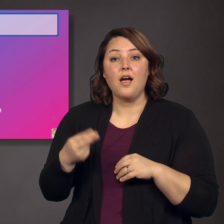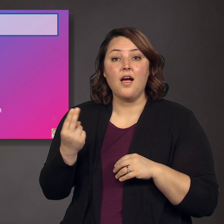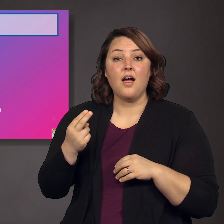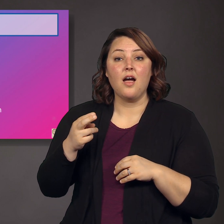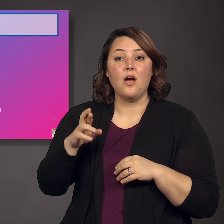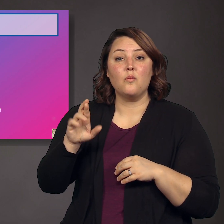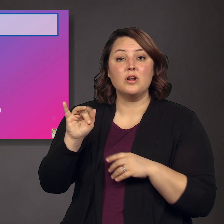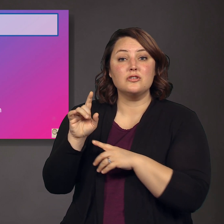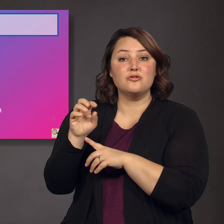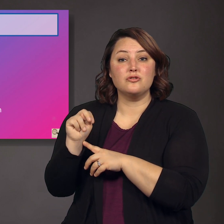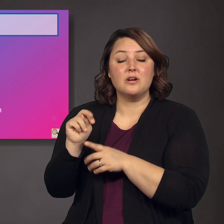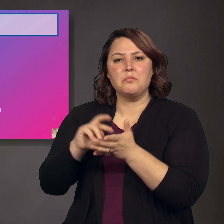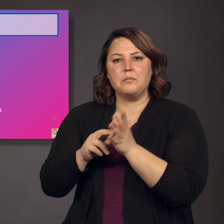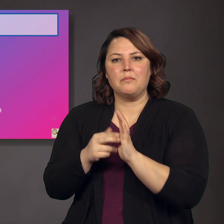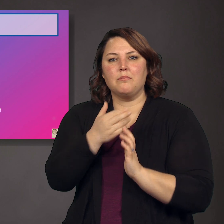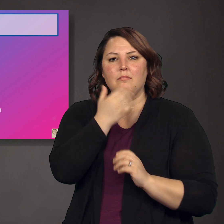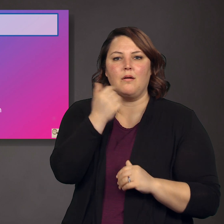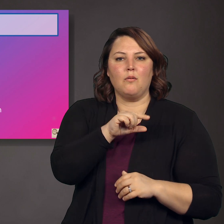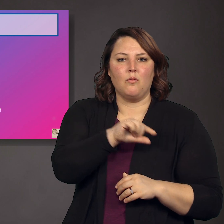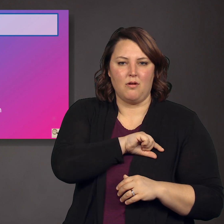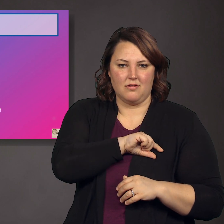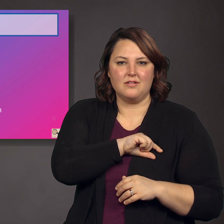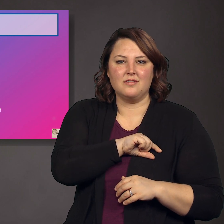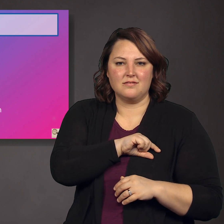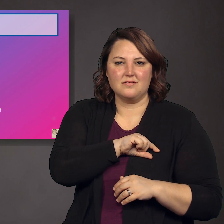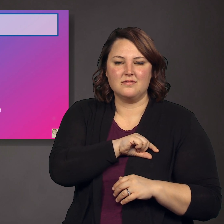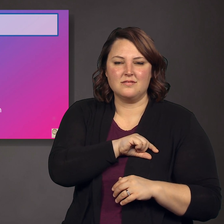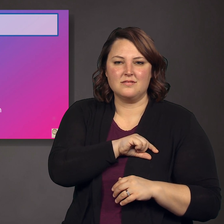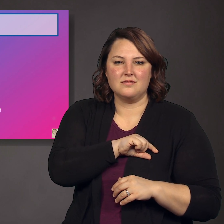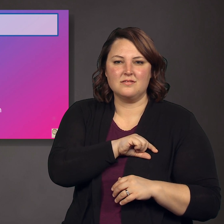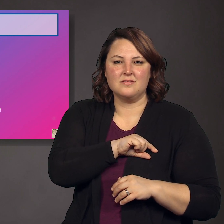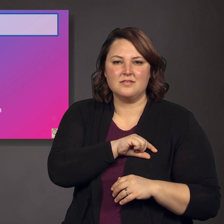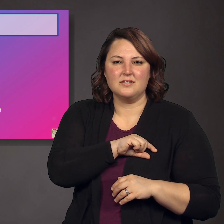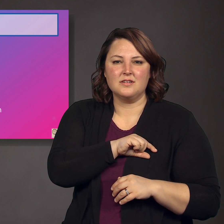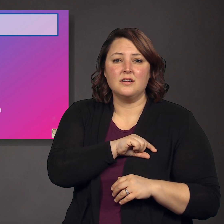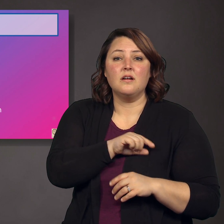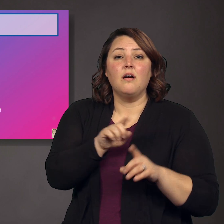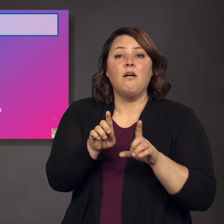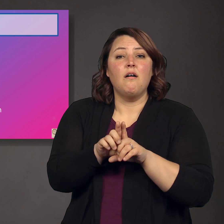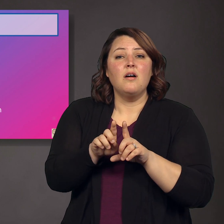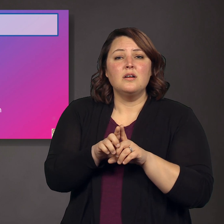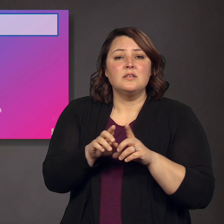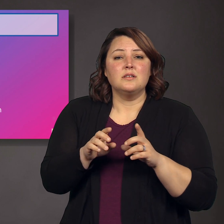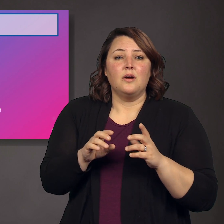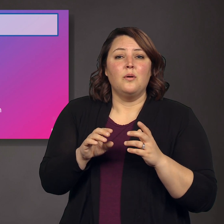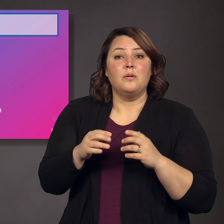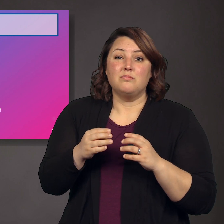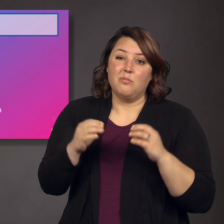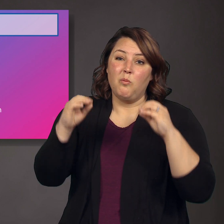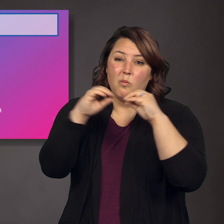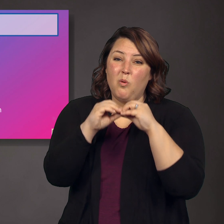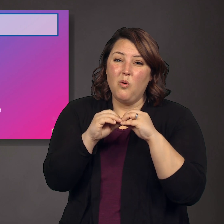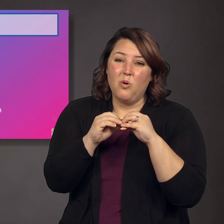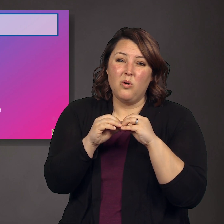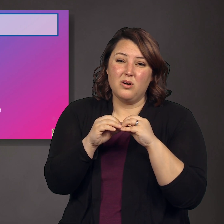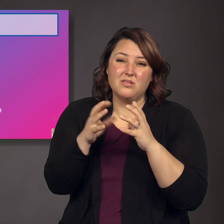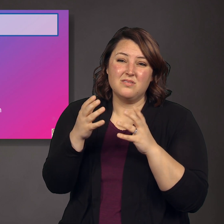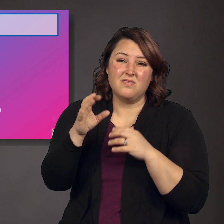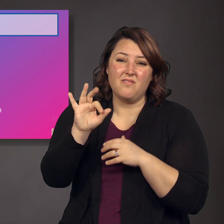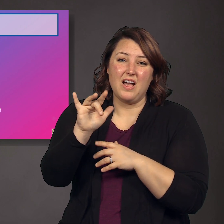the quality of the picture, but also the higher the file size. The good news is, though,